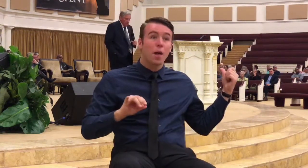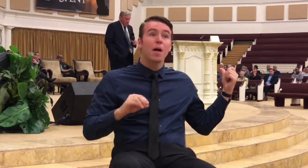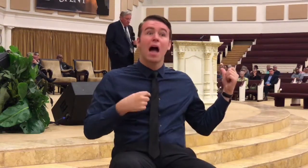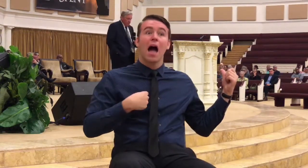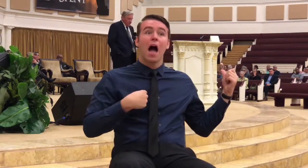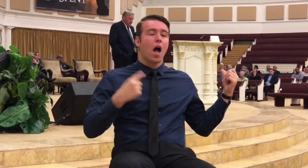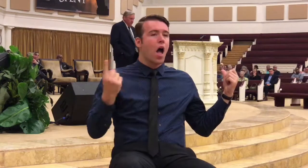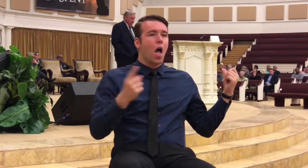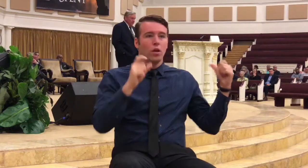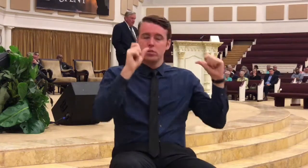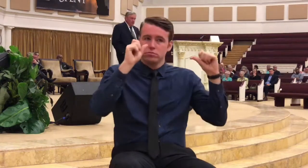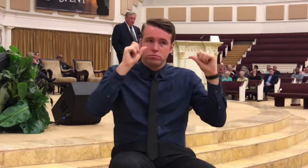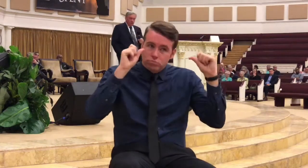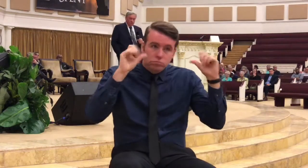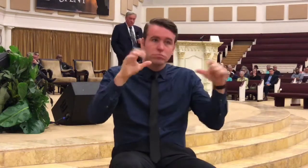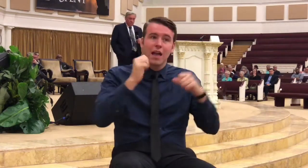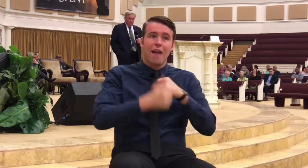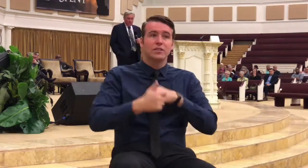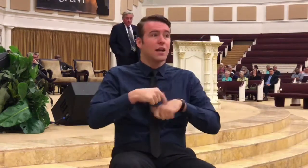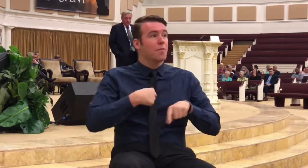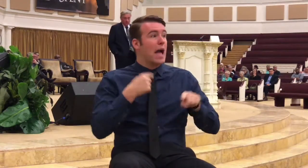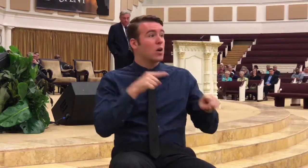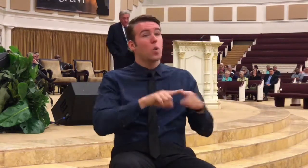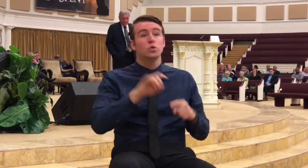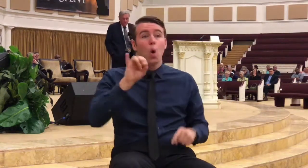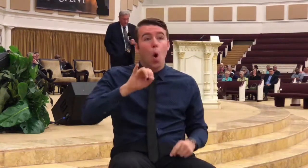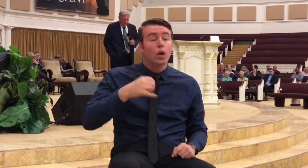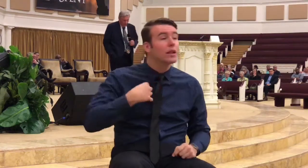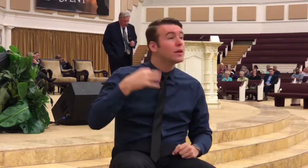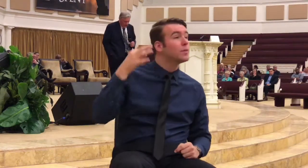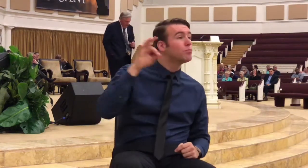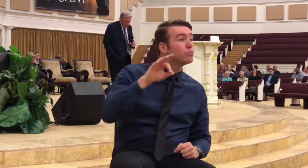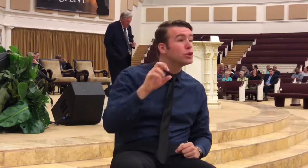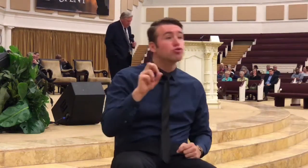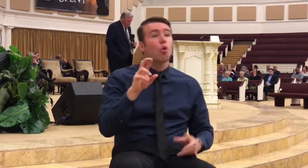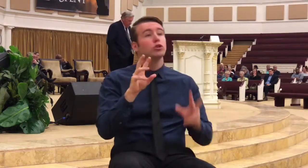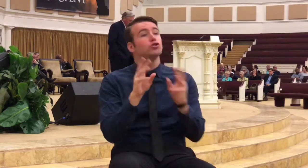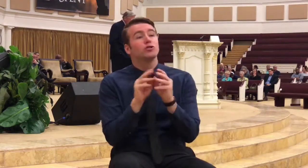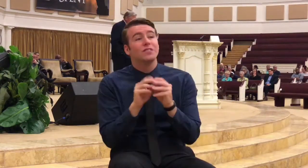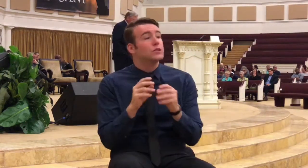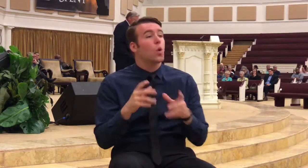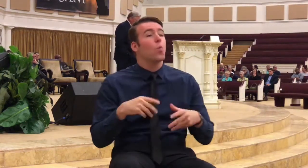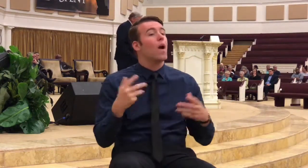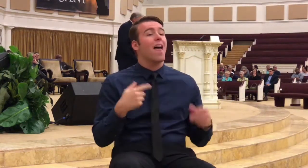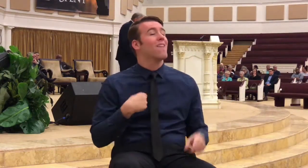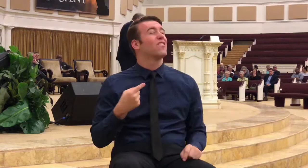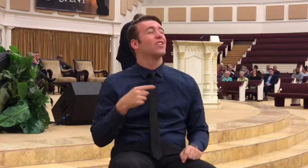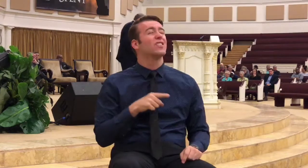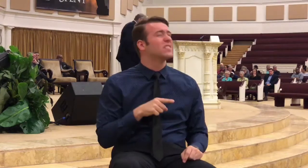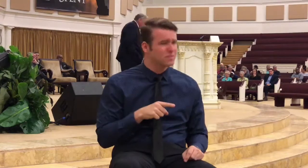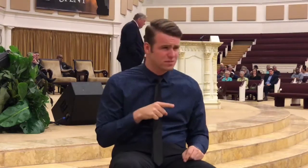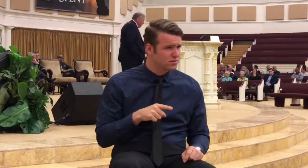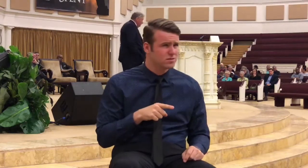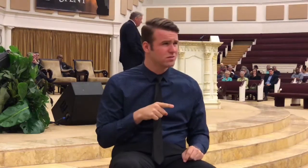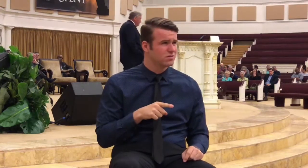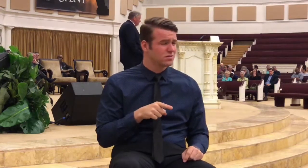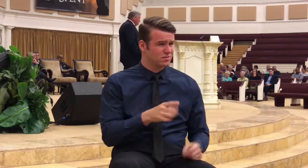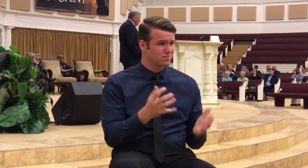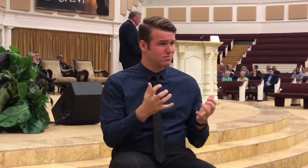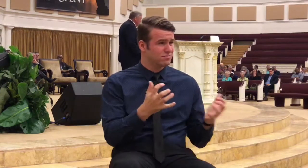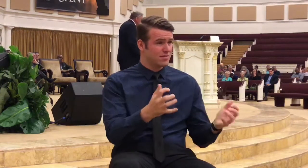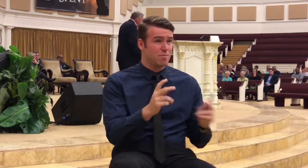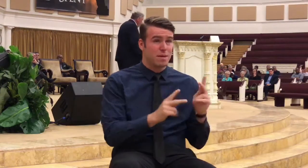was always amazed every time I went to Oakland to preach or to be in service there, that this wonderful group of